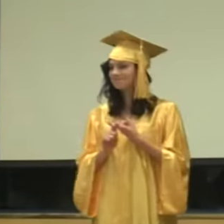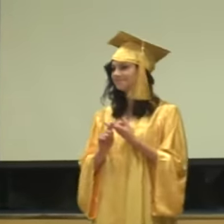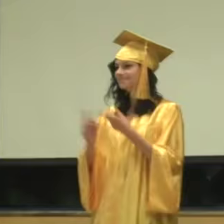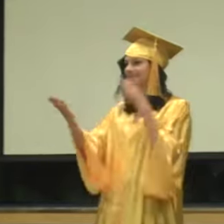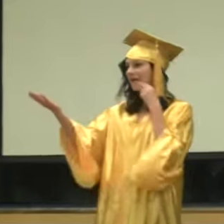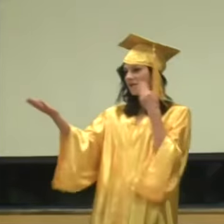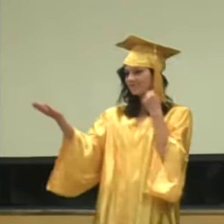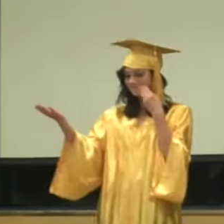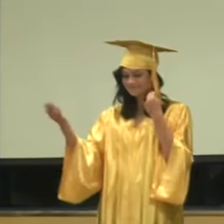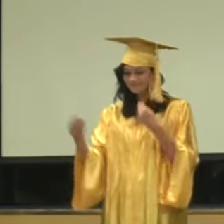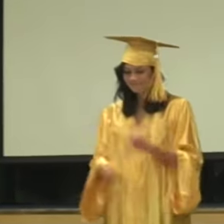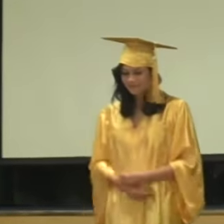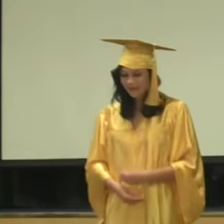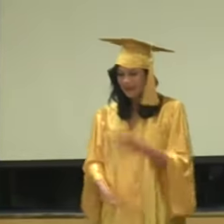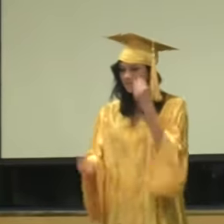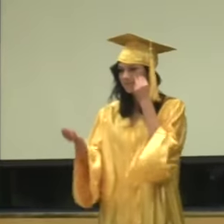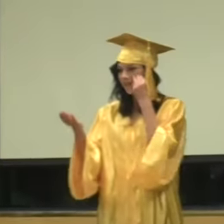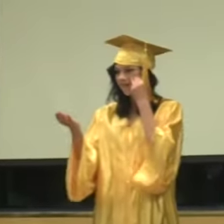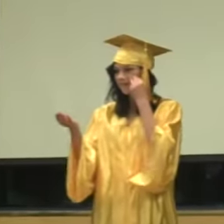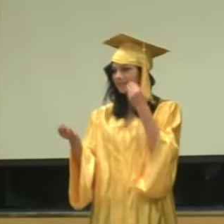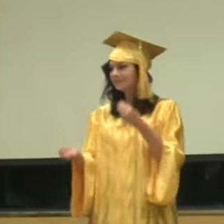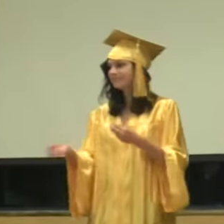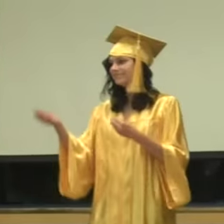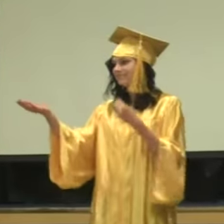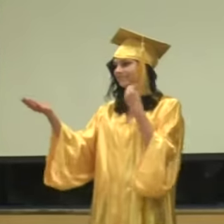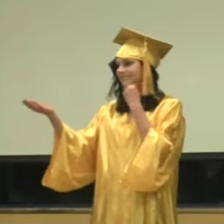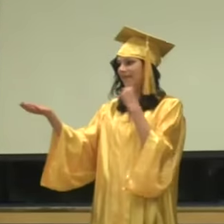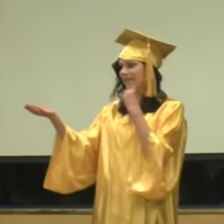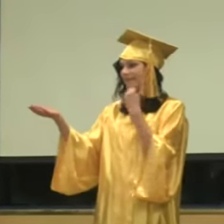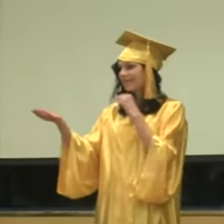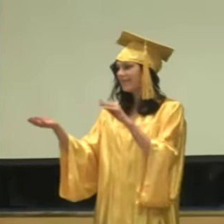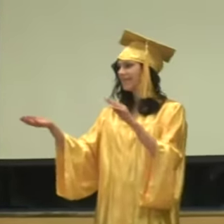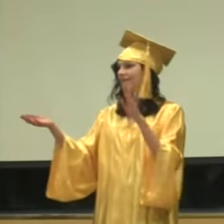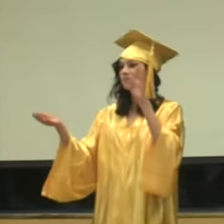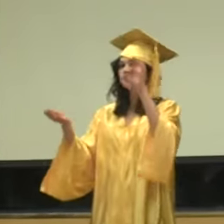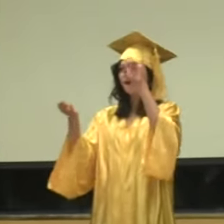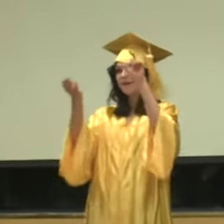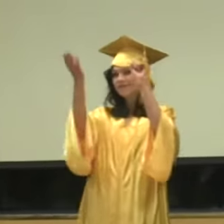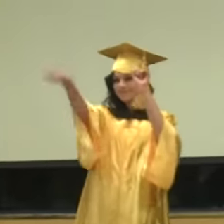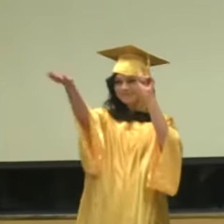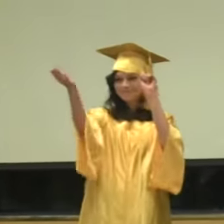I'm thankful for my friends, the graduates here. Maddie, Mindy, and Marley.